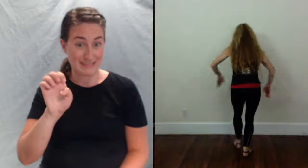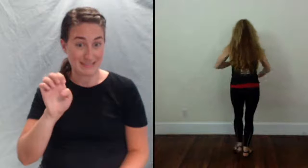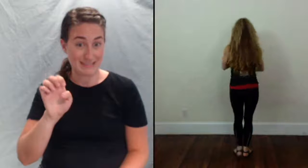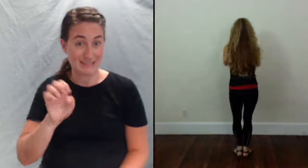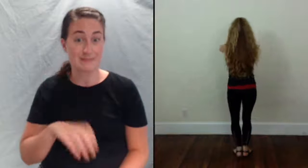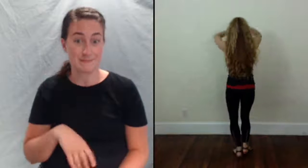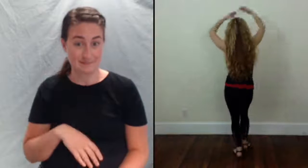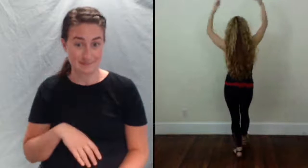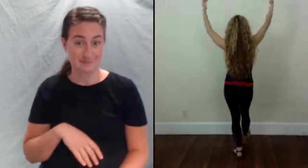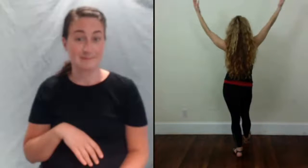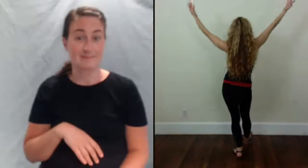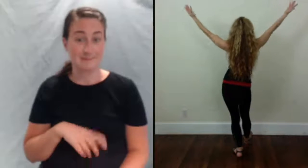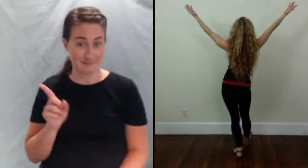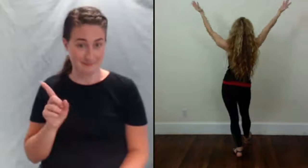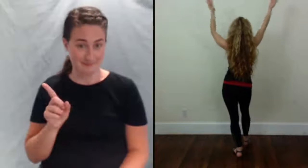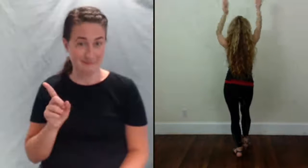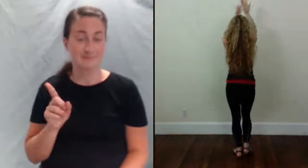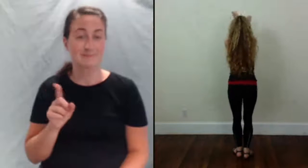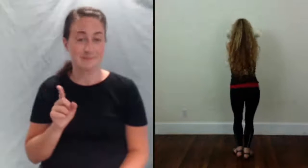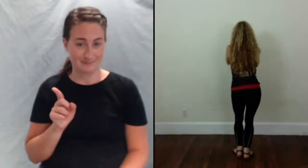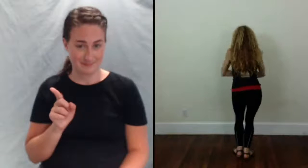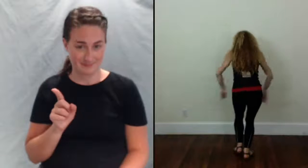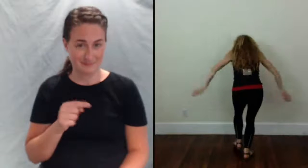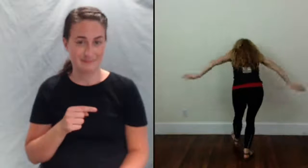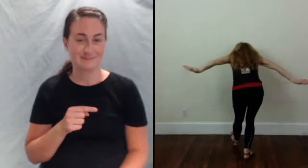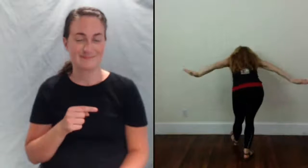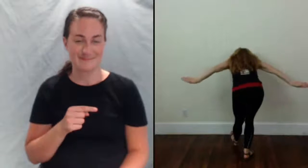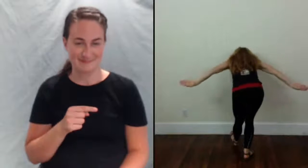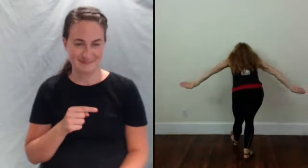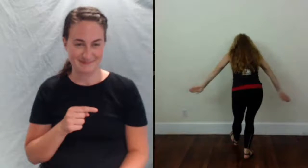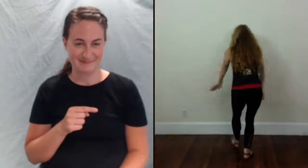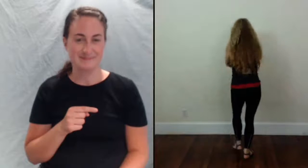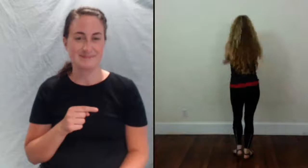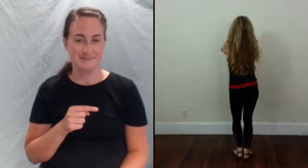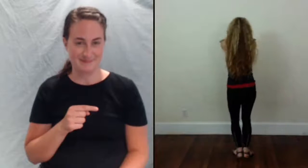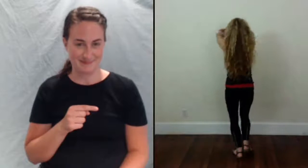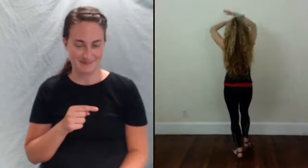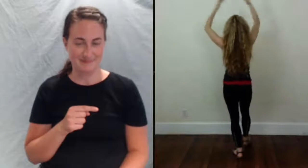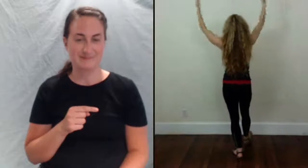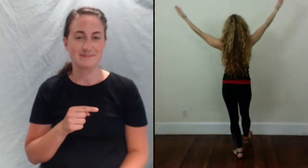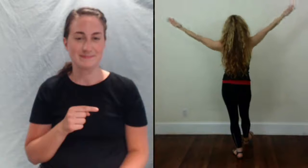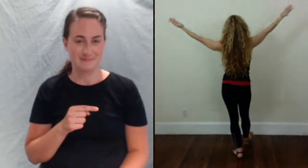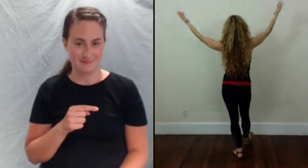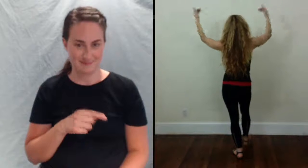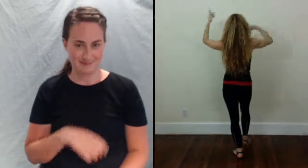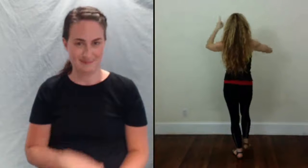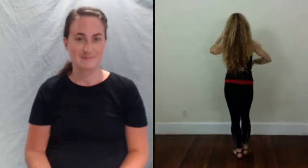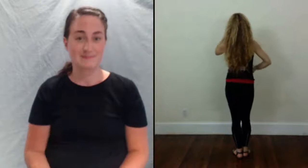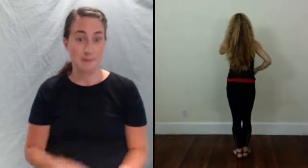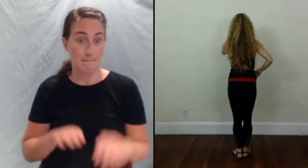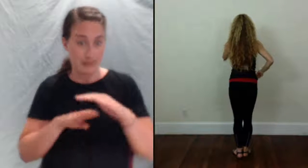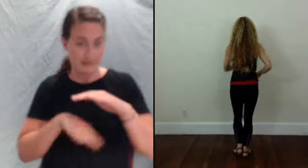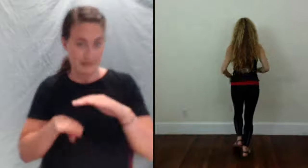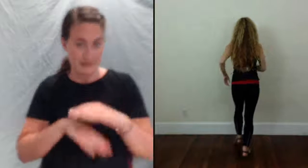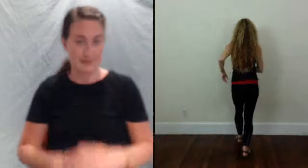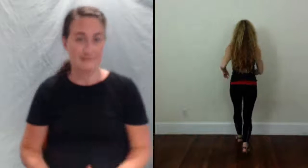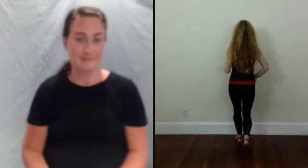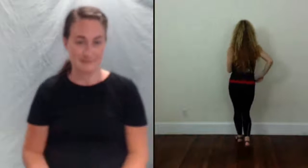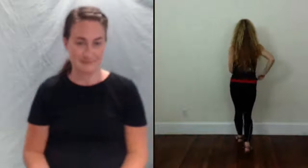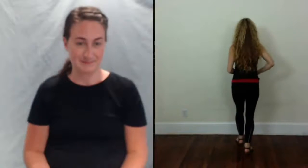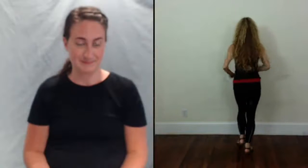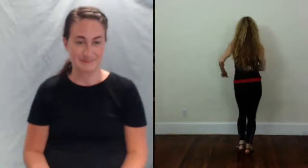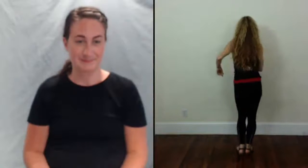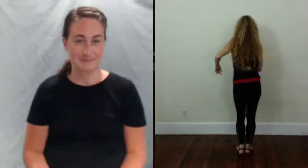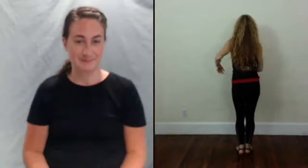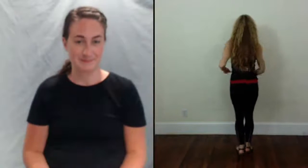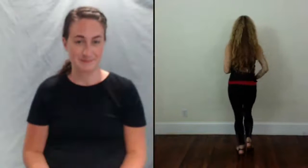Mozambique. And up. And down. And up. Basic step.